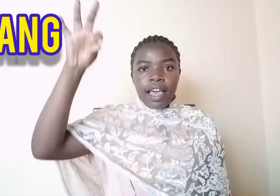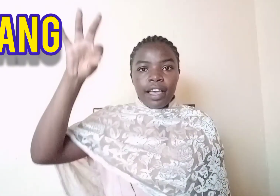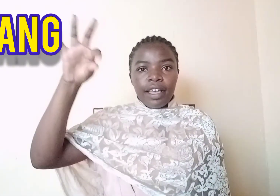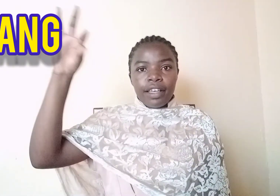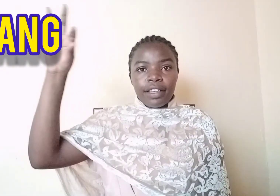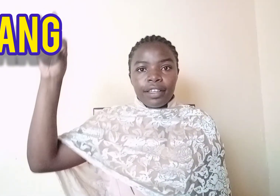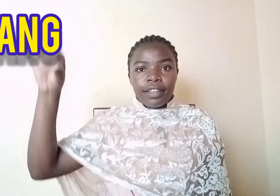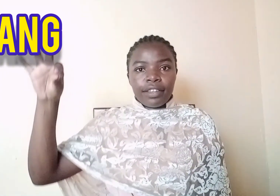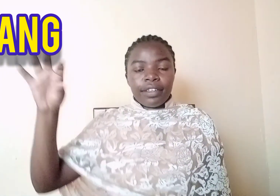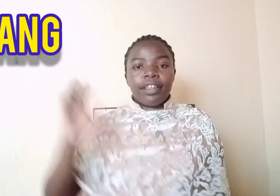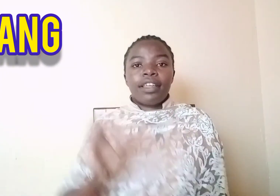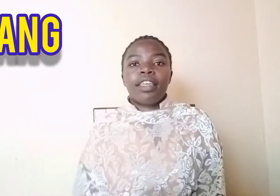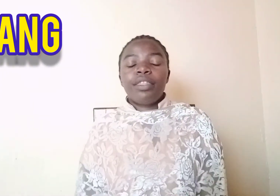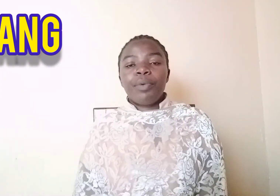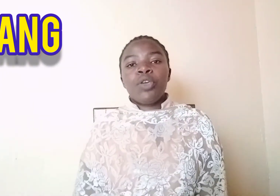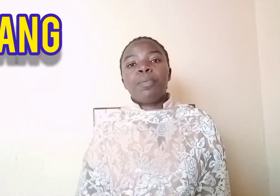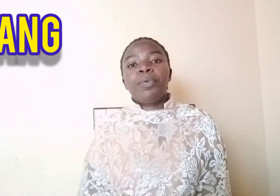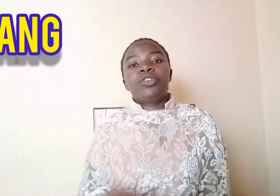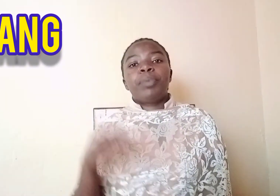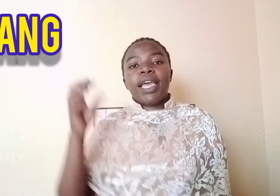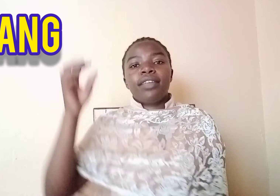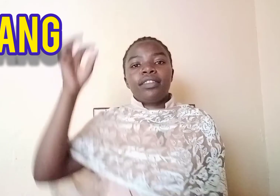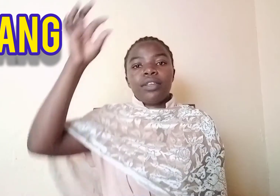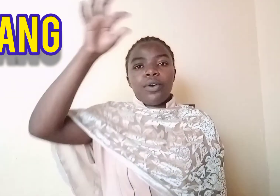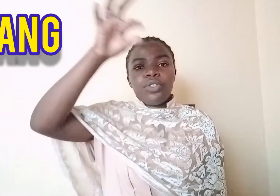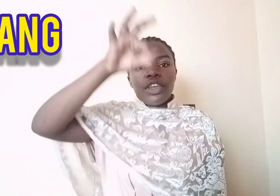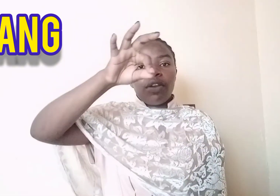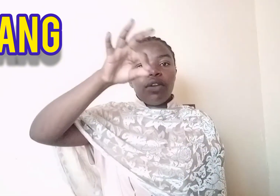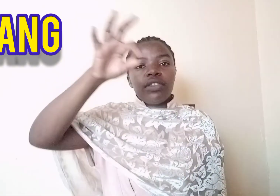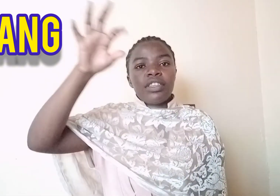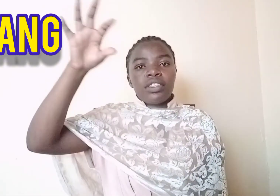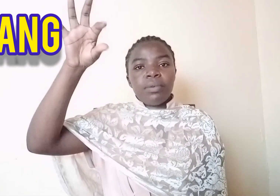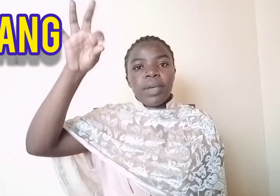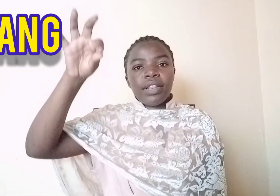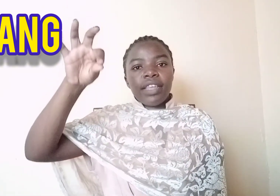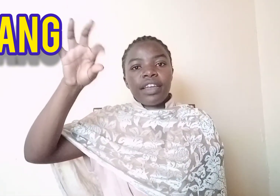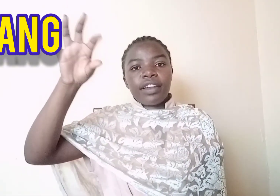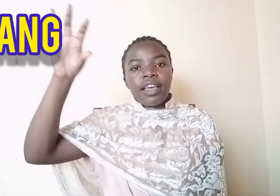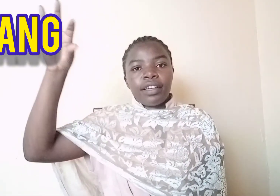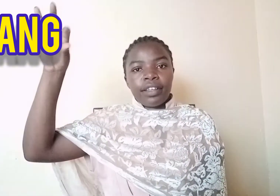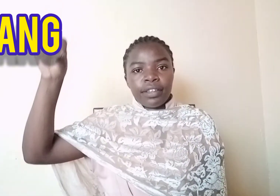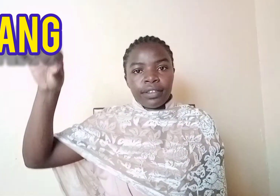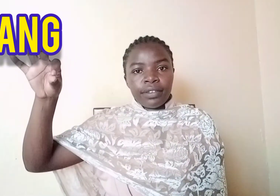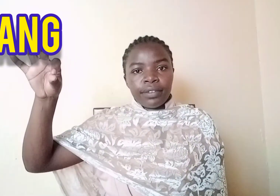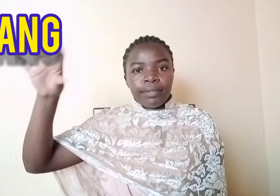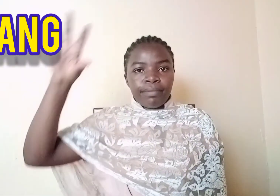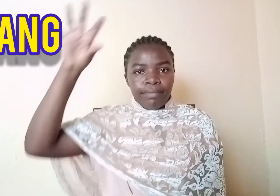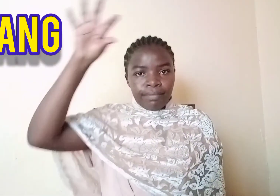Hang. The way you put pegs on the clothes when they are hung.